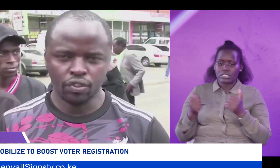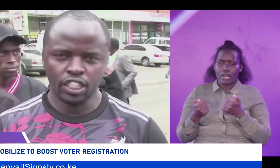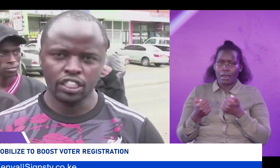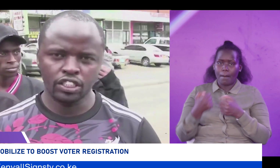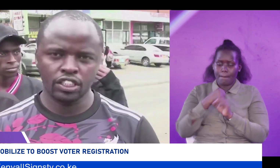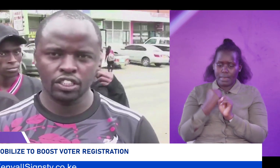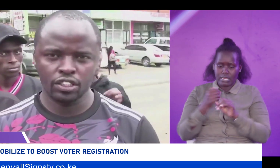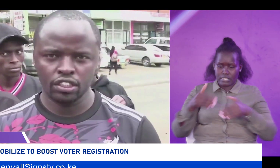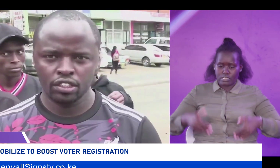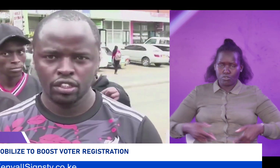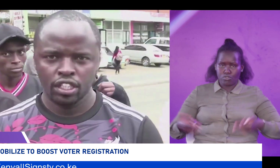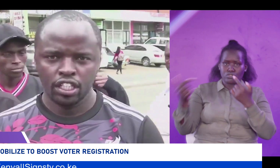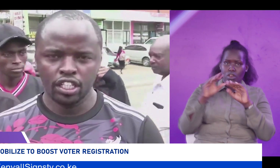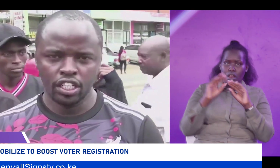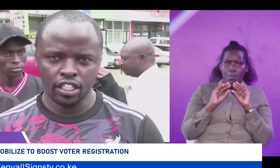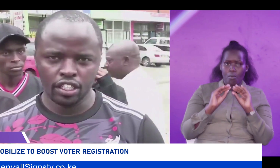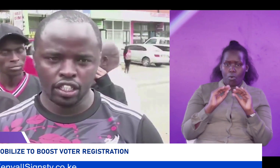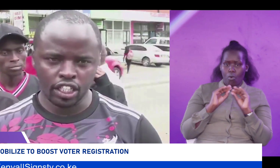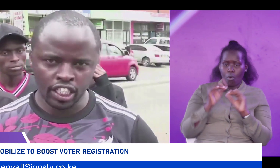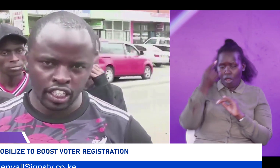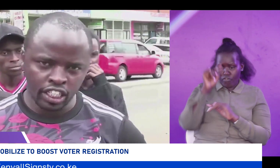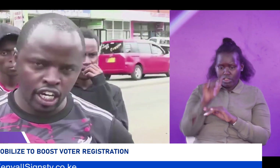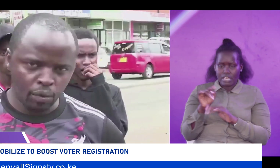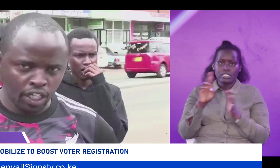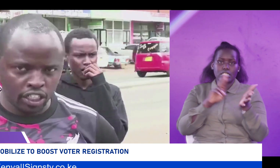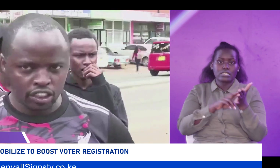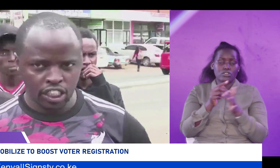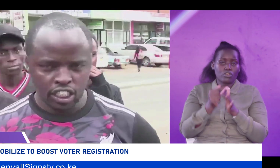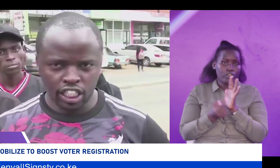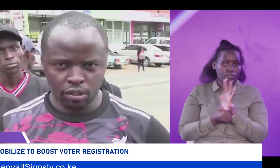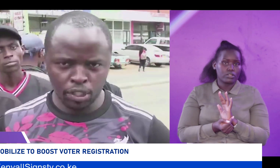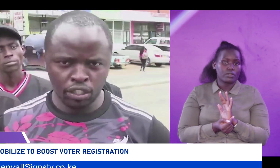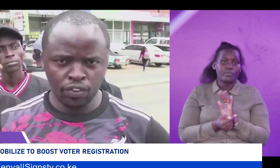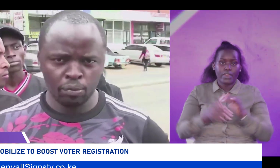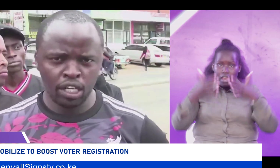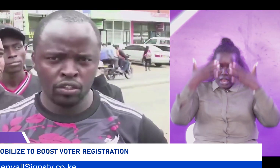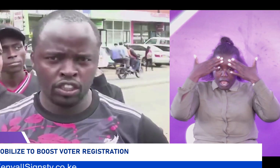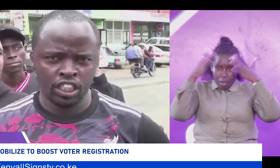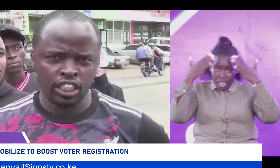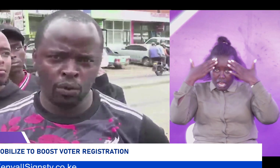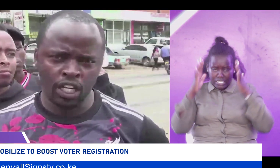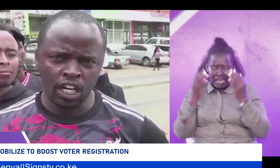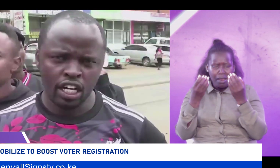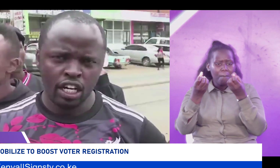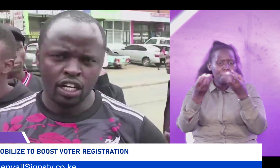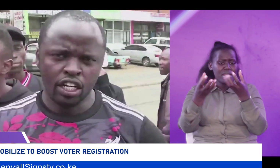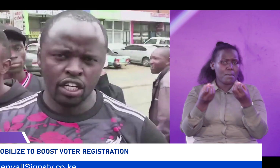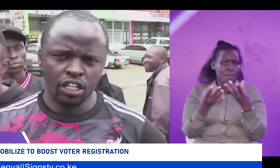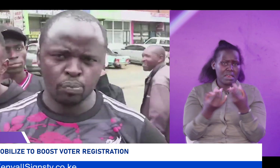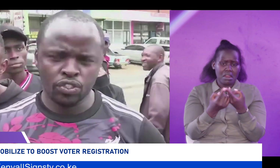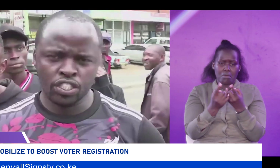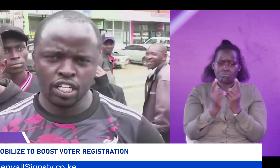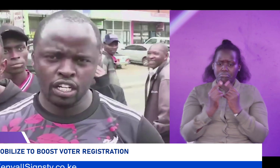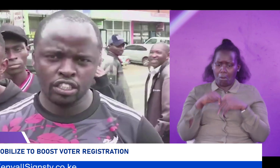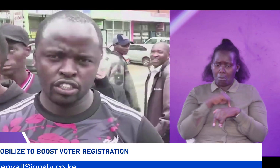voter registration ni awareness. Many of them are not yet aware hii process ya